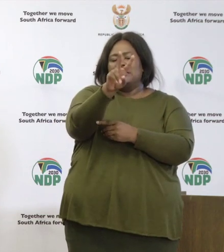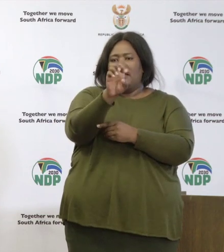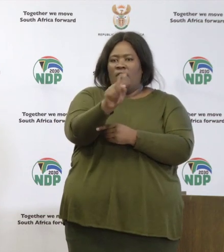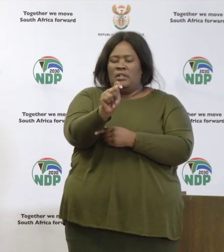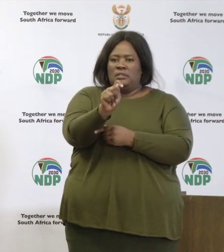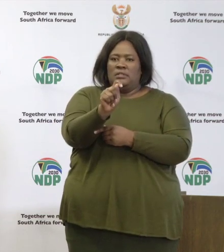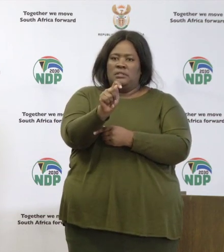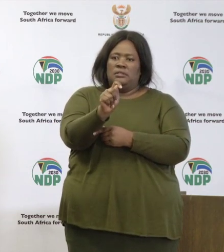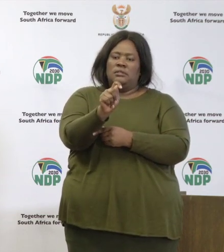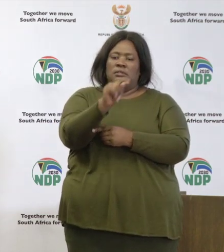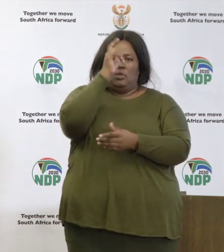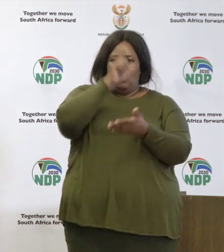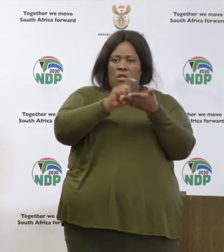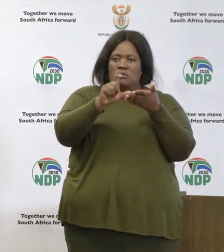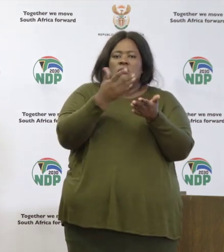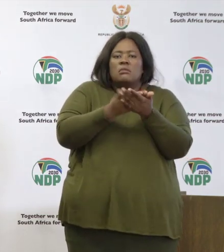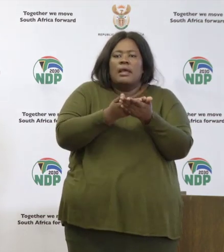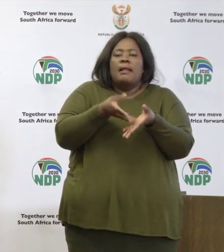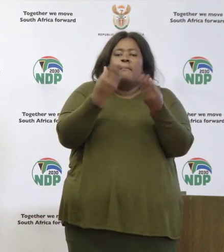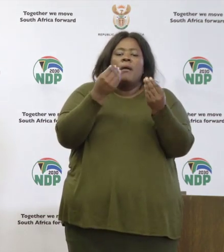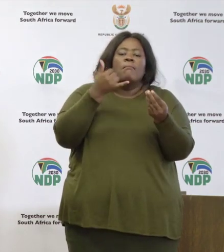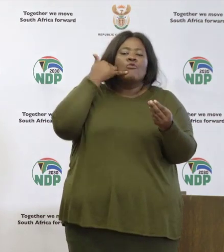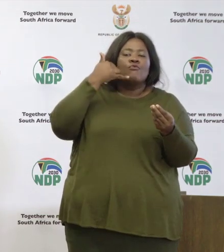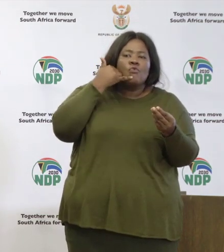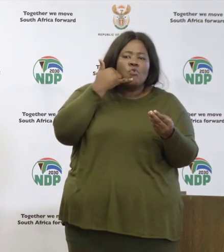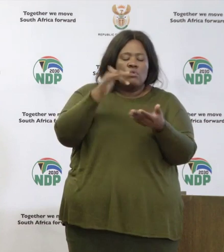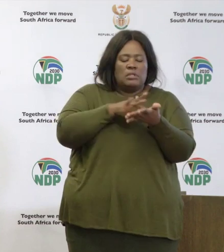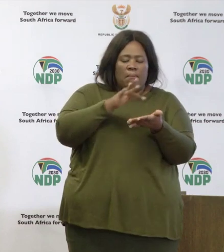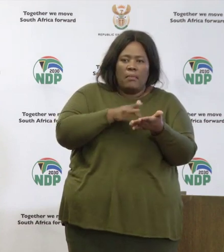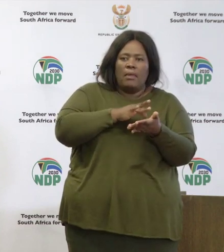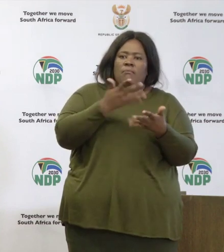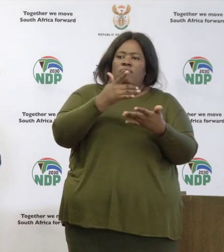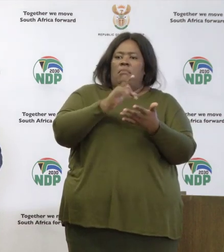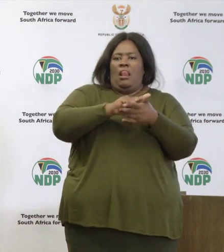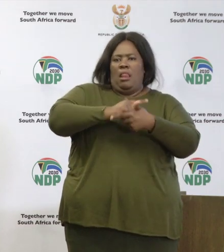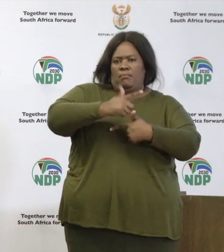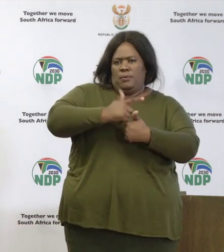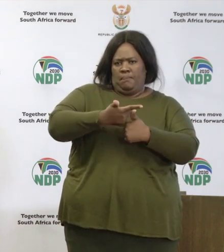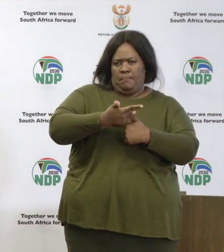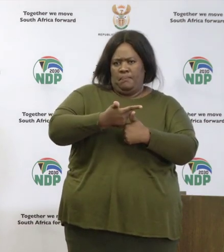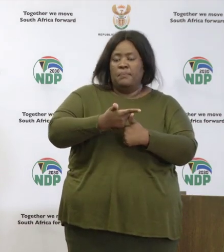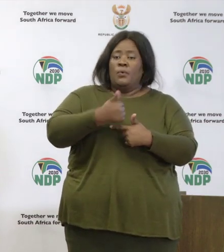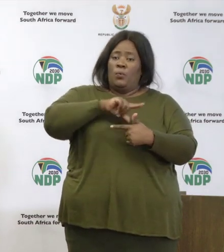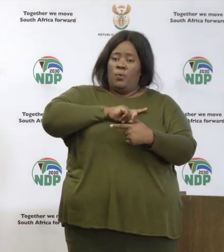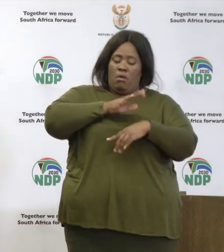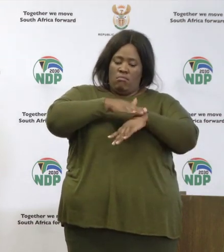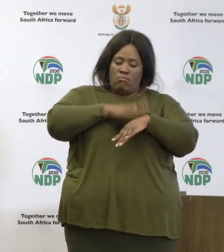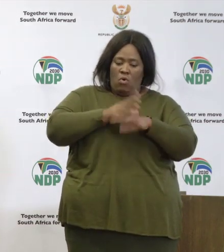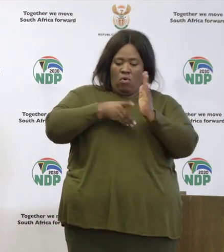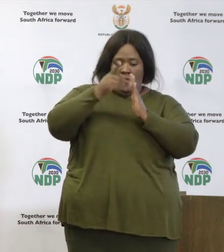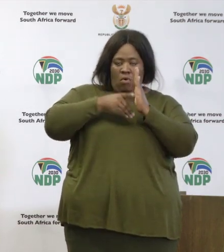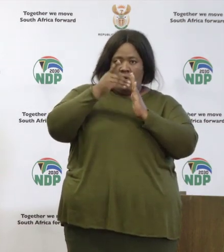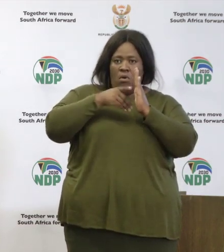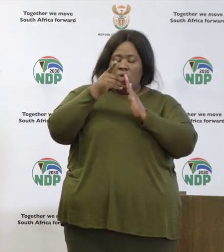can be downloaded on smartphones, tablets, and laptops. We will further develop structured